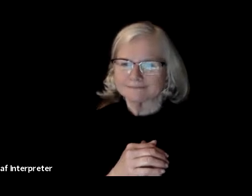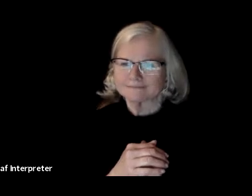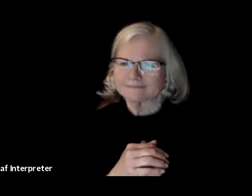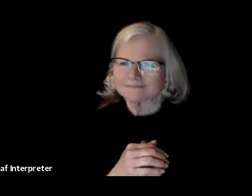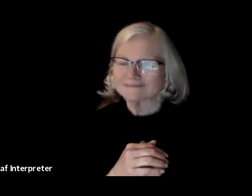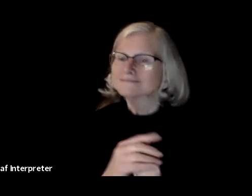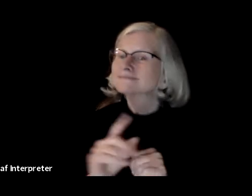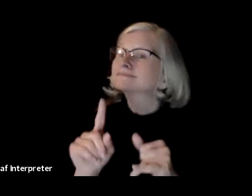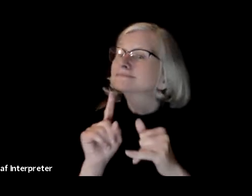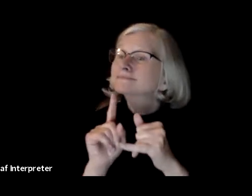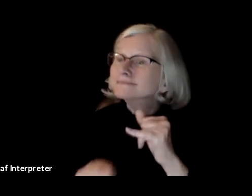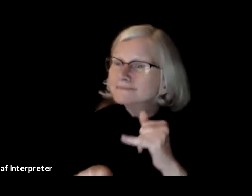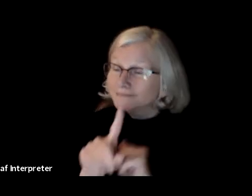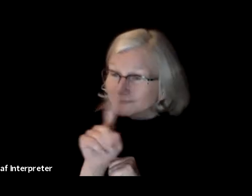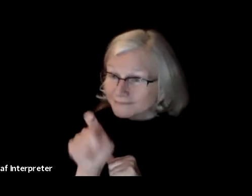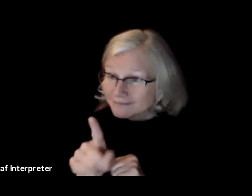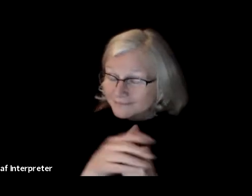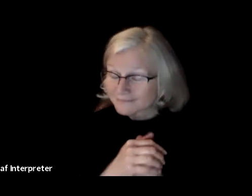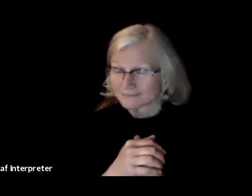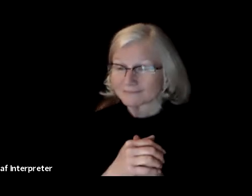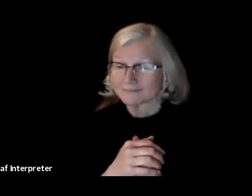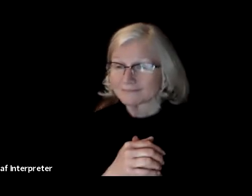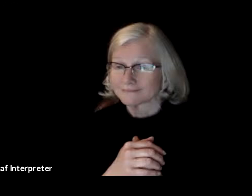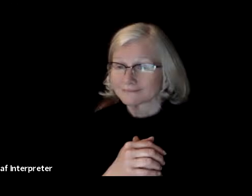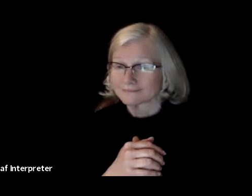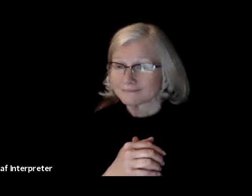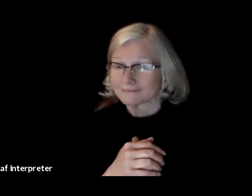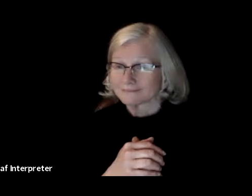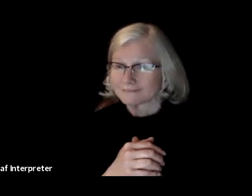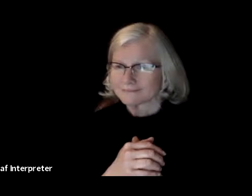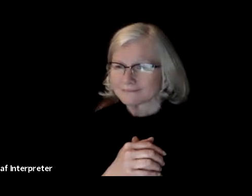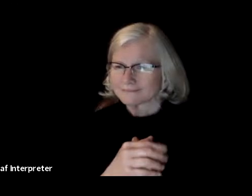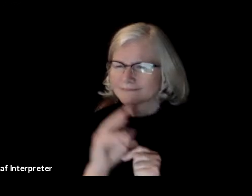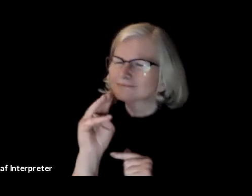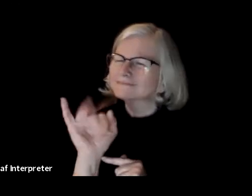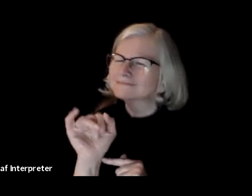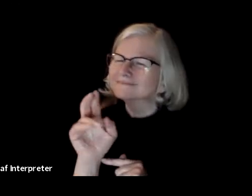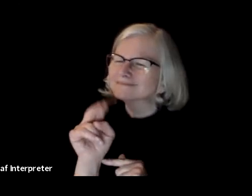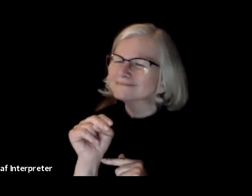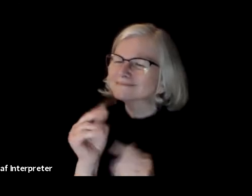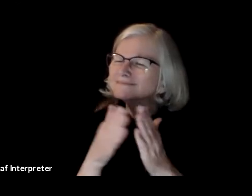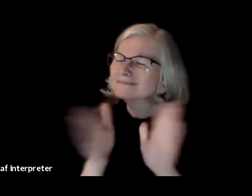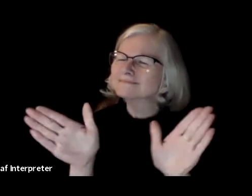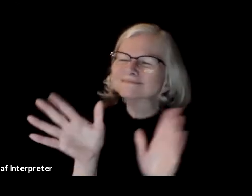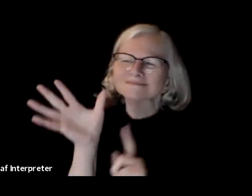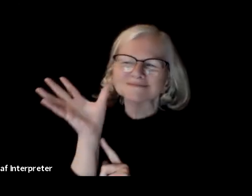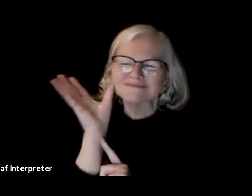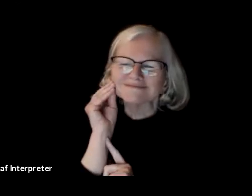will be coming from Catherine Rickard from Minnesota Public Radio. Your line is open.